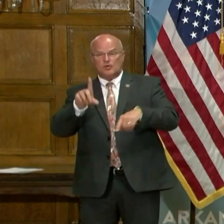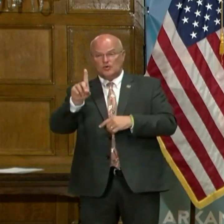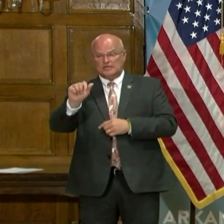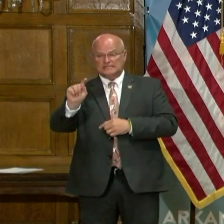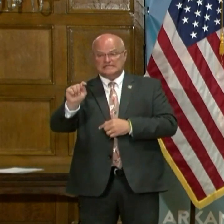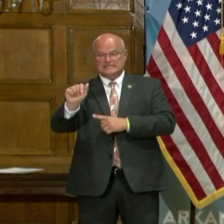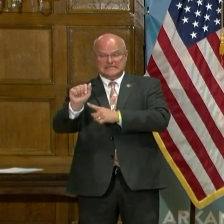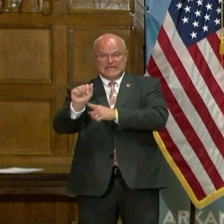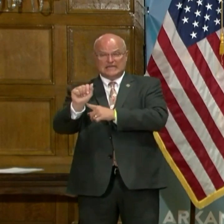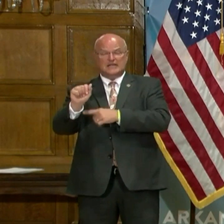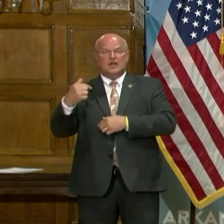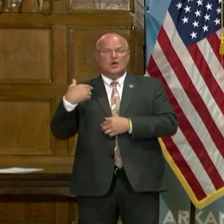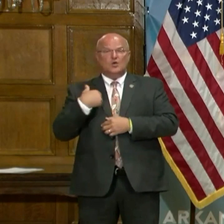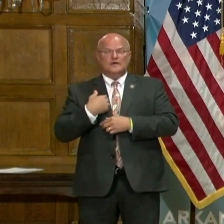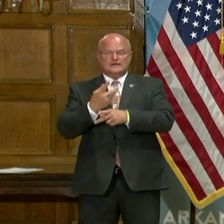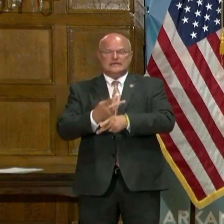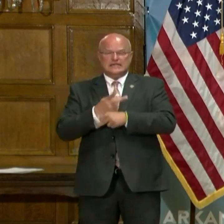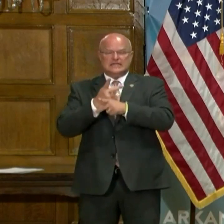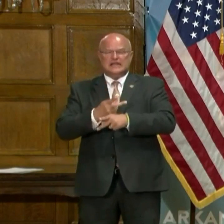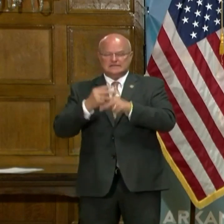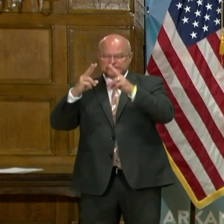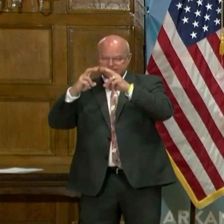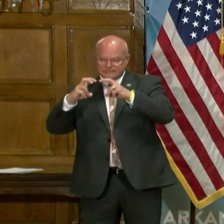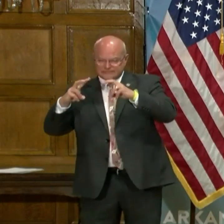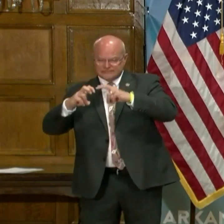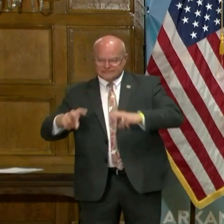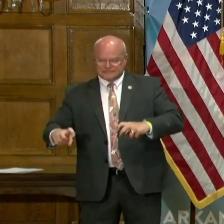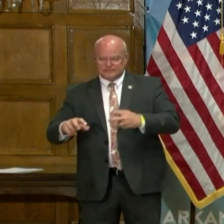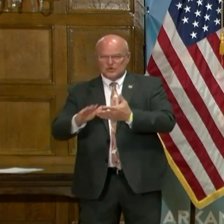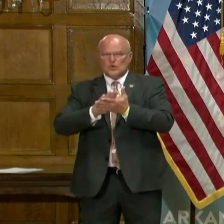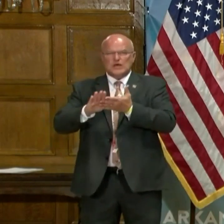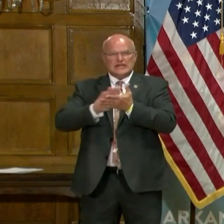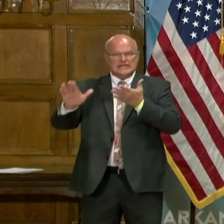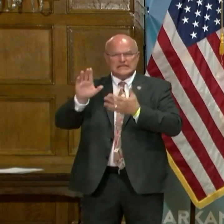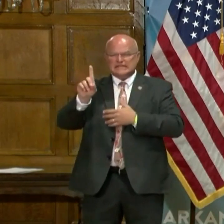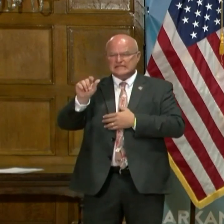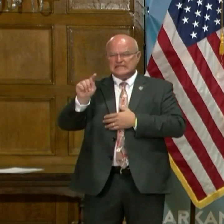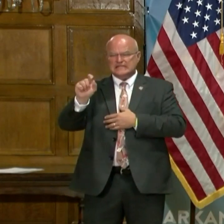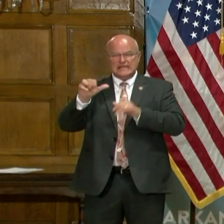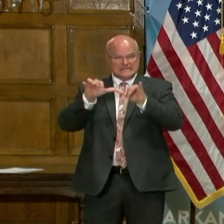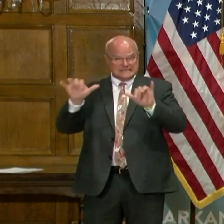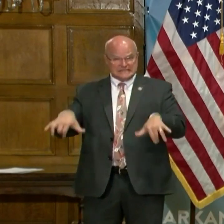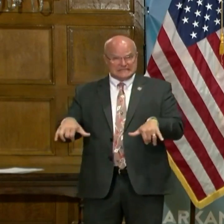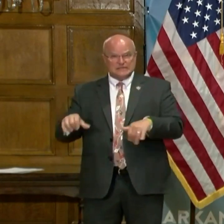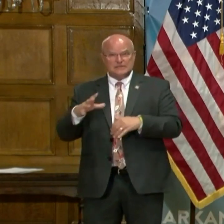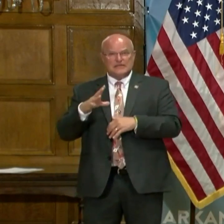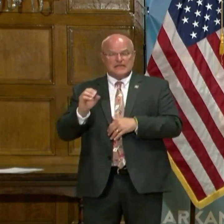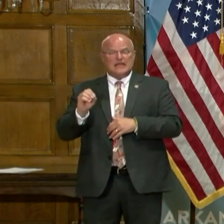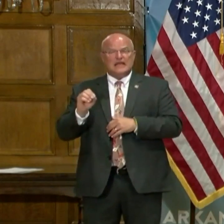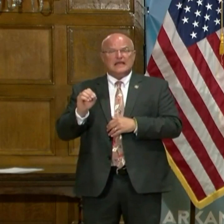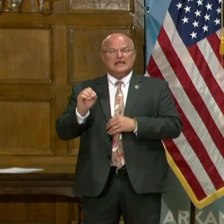data, we've done a careful vetting of it. We've cleaned the data systems, and